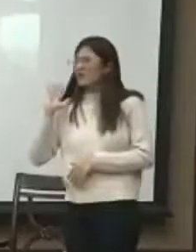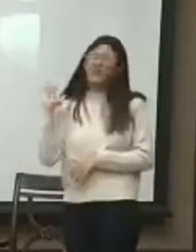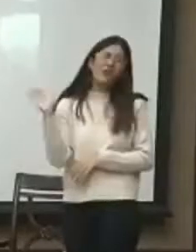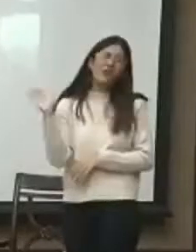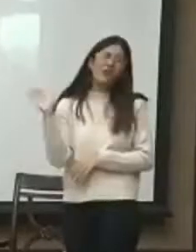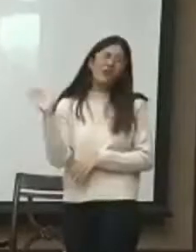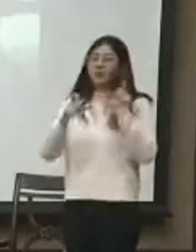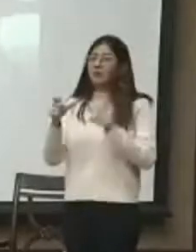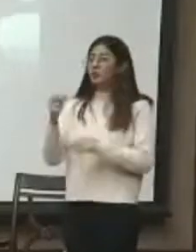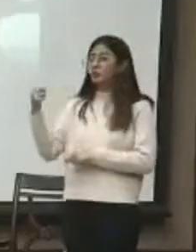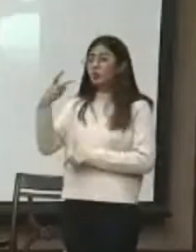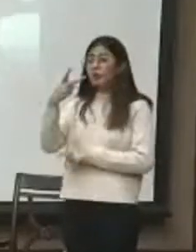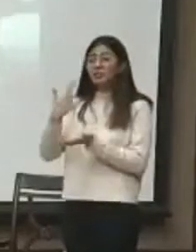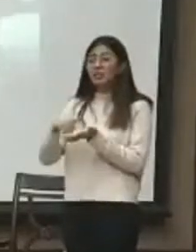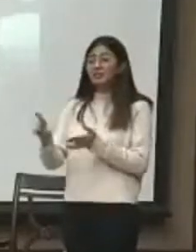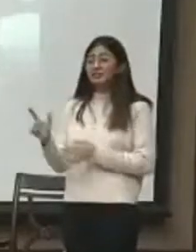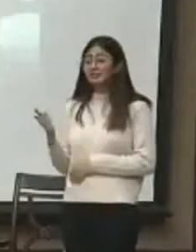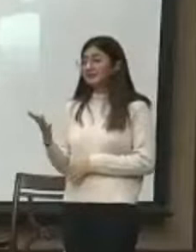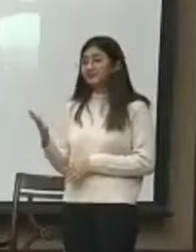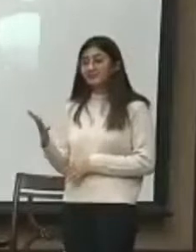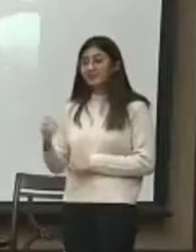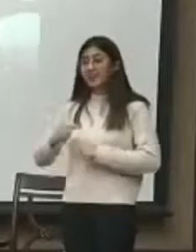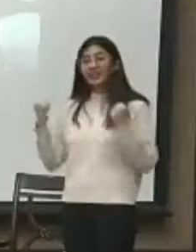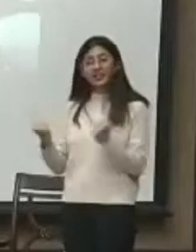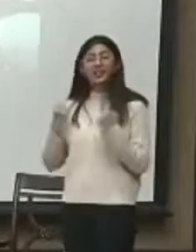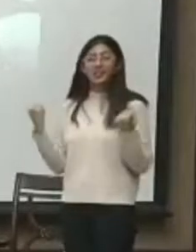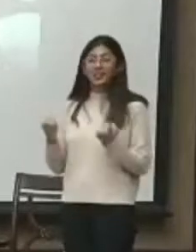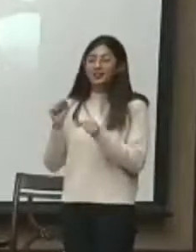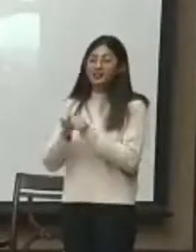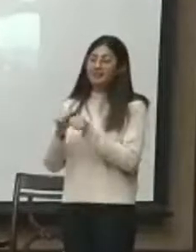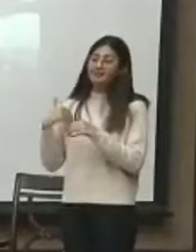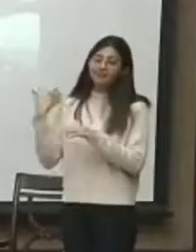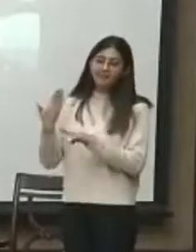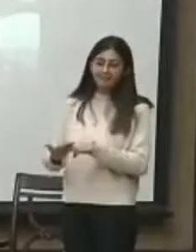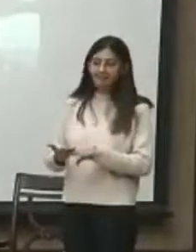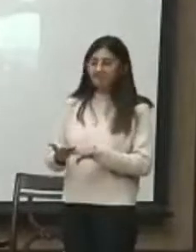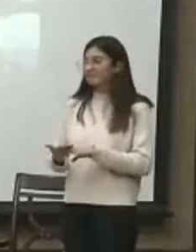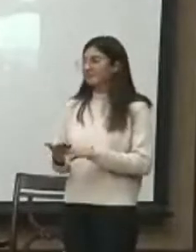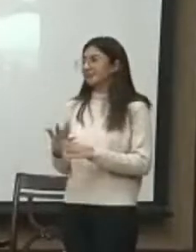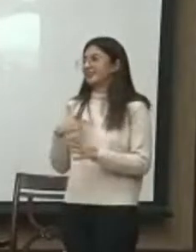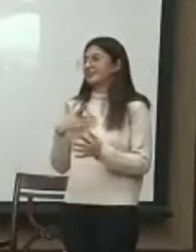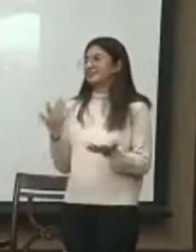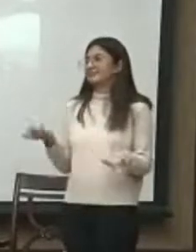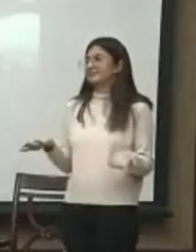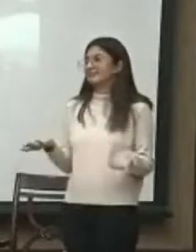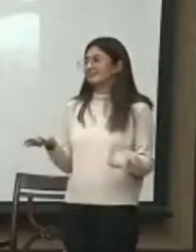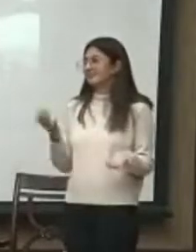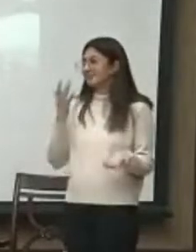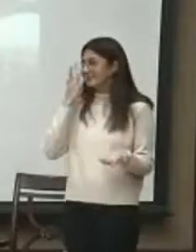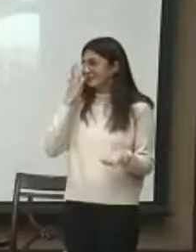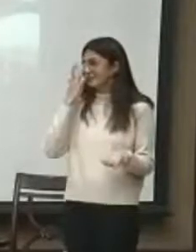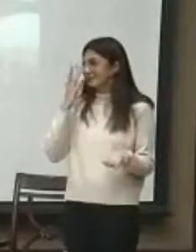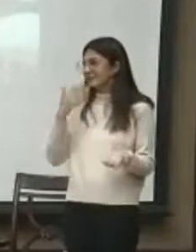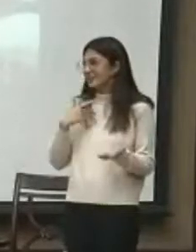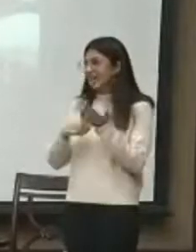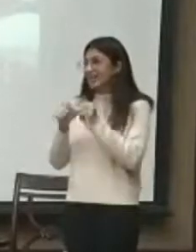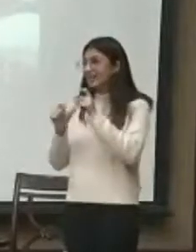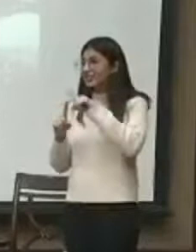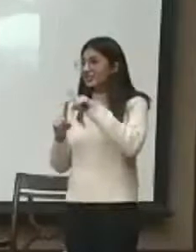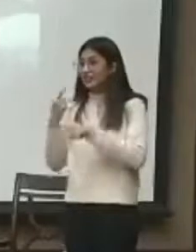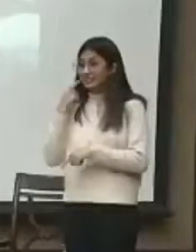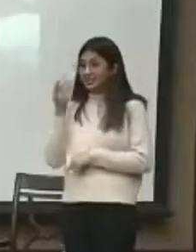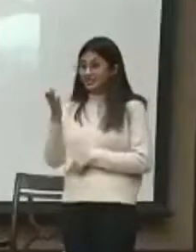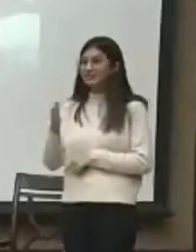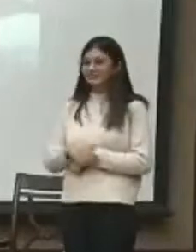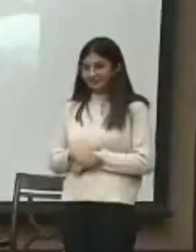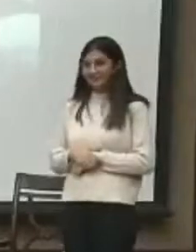off from last 2 months, all weekends. I don't know, it's even, when Rati Mishan nods, I think it doesn't make